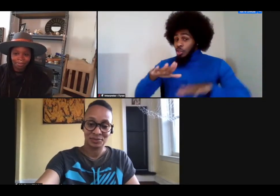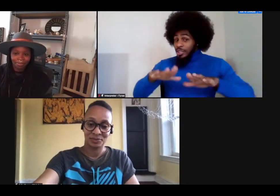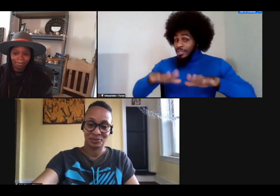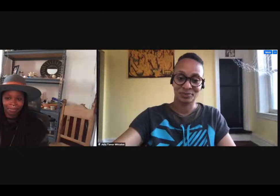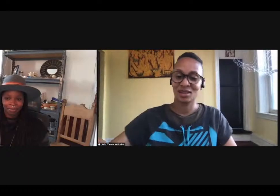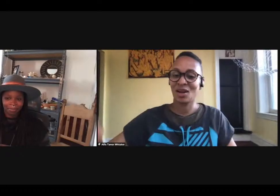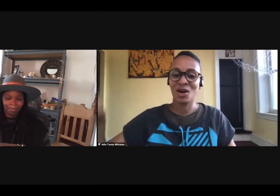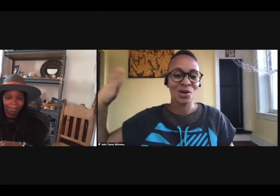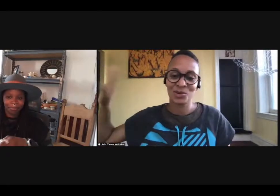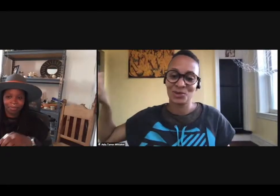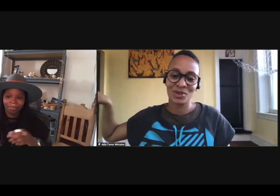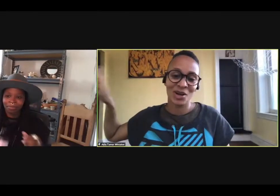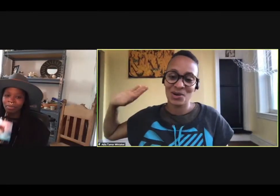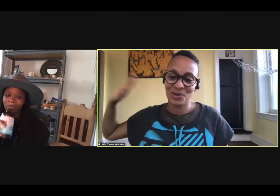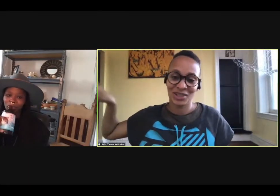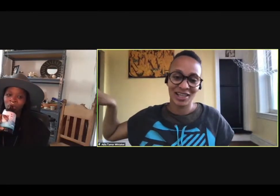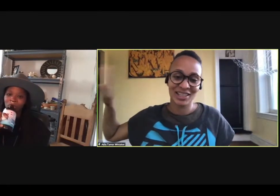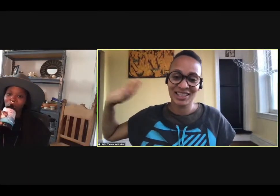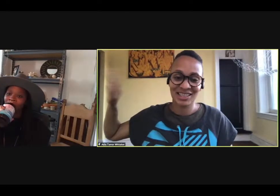now? Wait, don't. No,